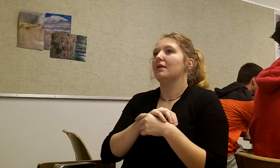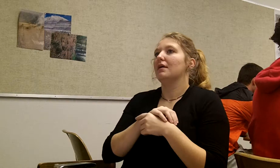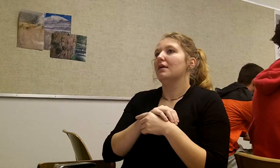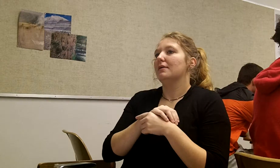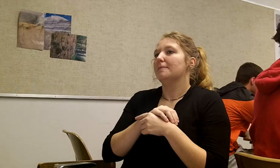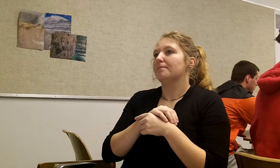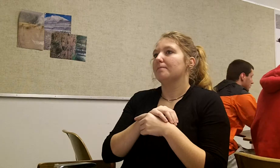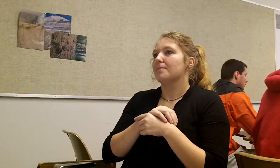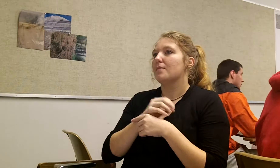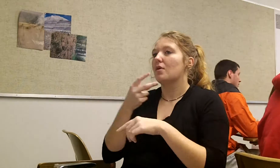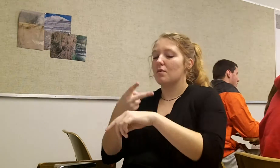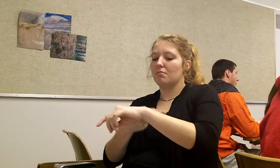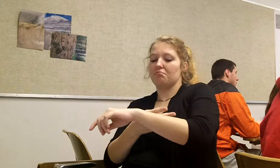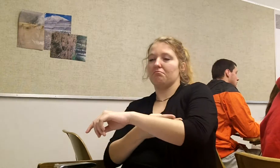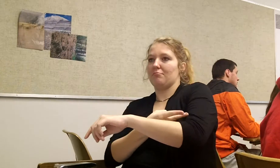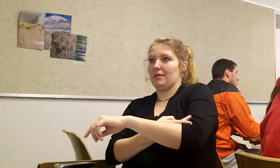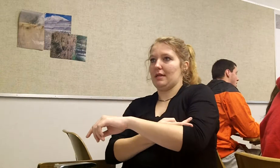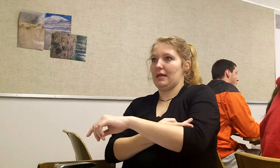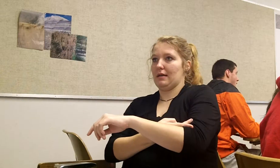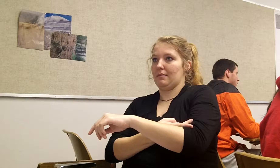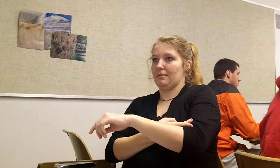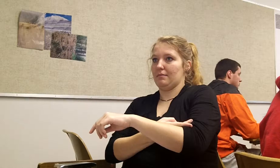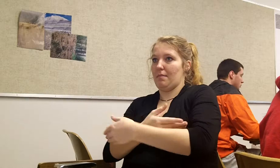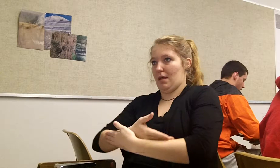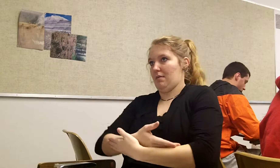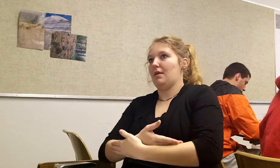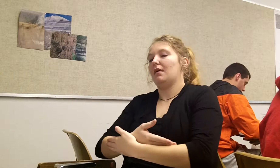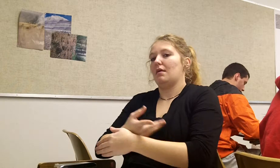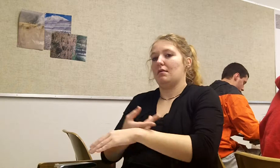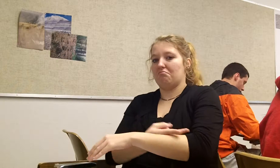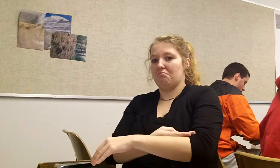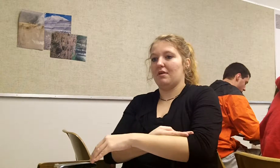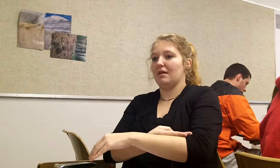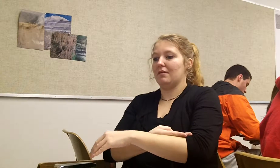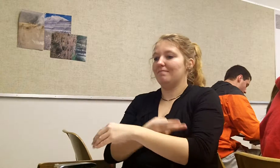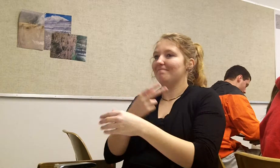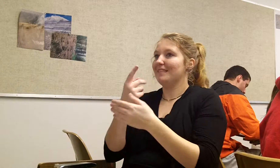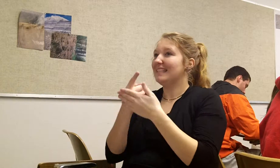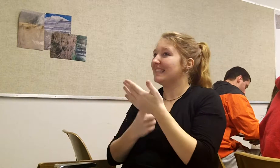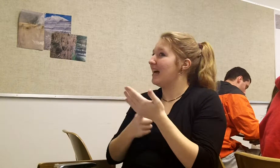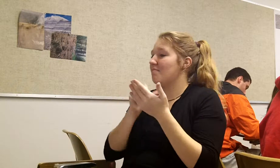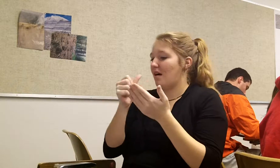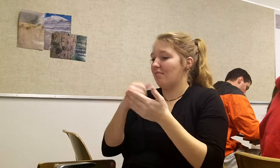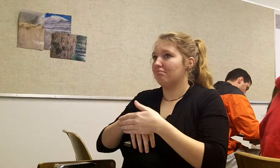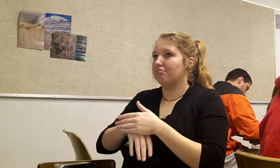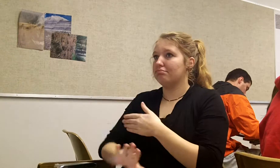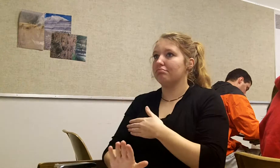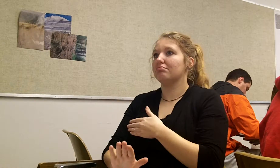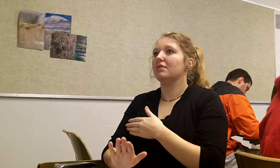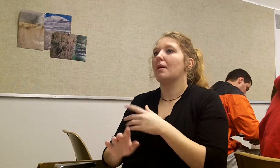be born. And this is one example. Some of the calves don't even make it to birth. This is one that actually made it to birth,